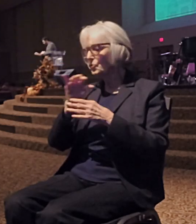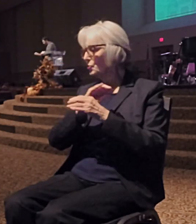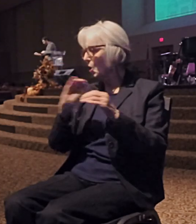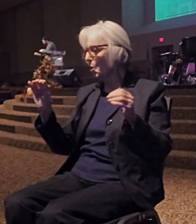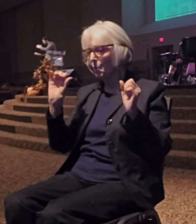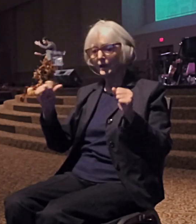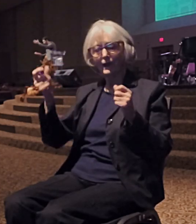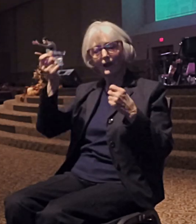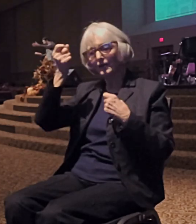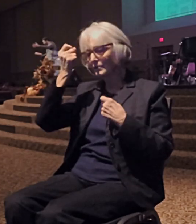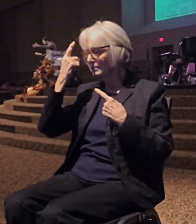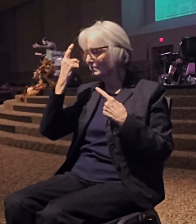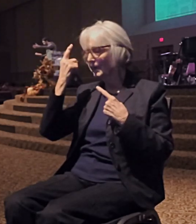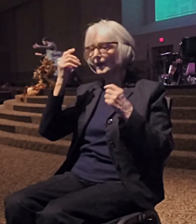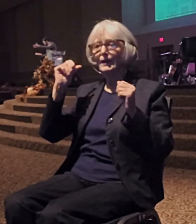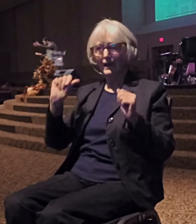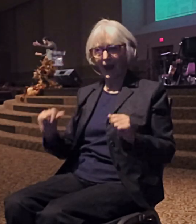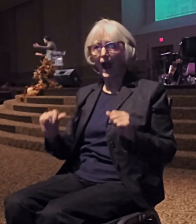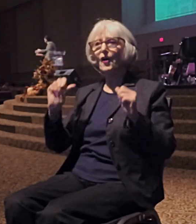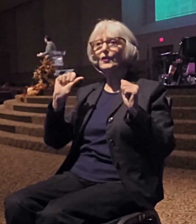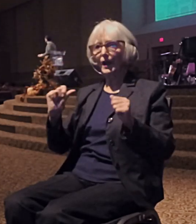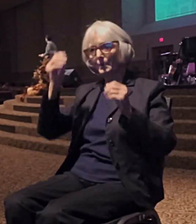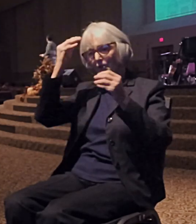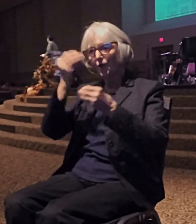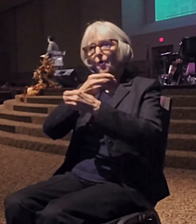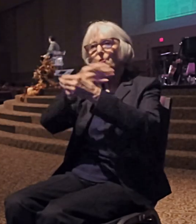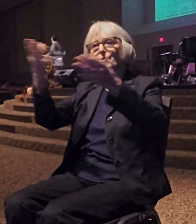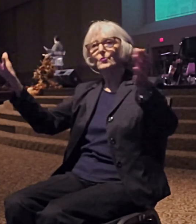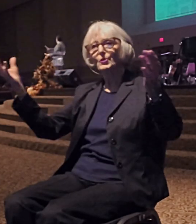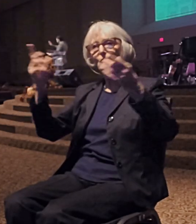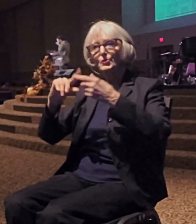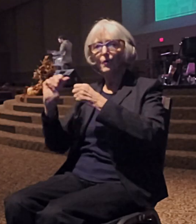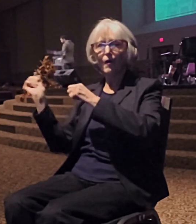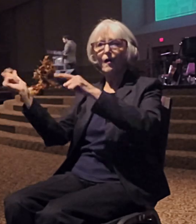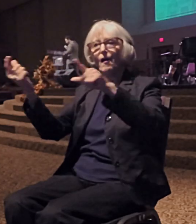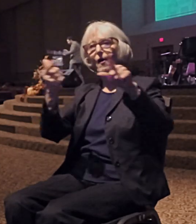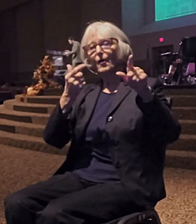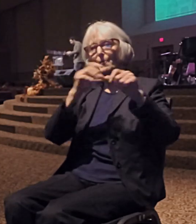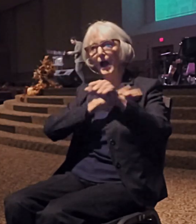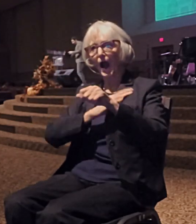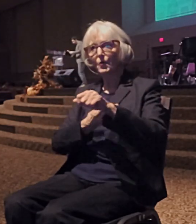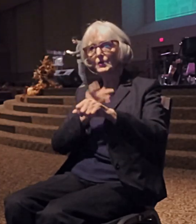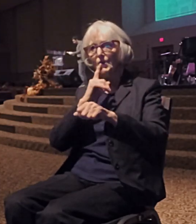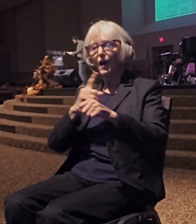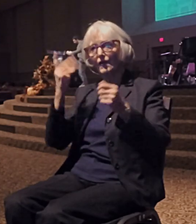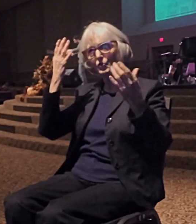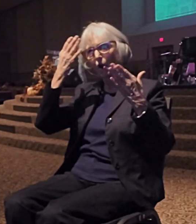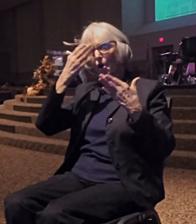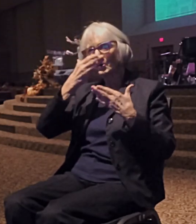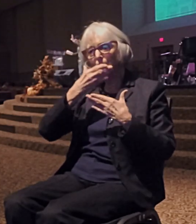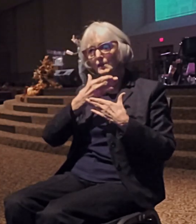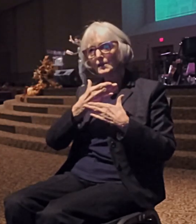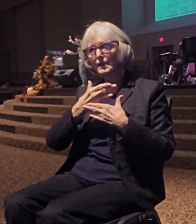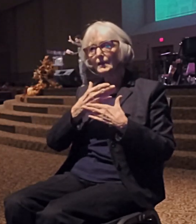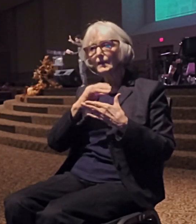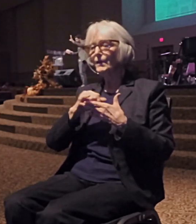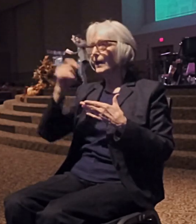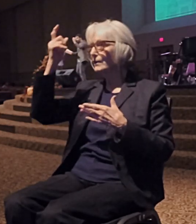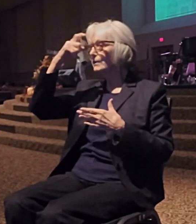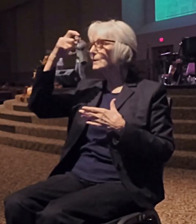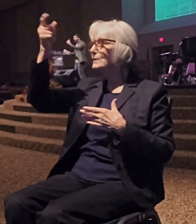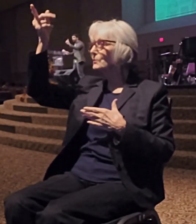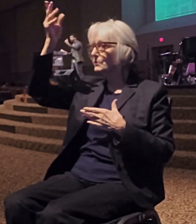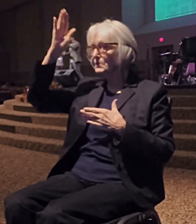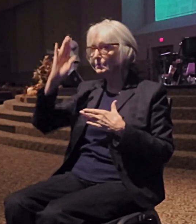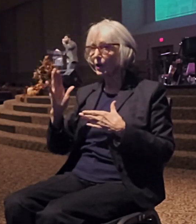can fathom, might now be made known to the rulers and authorities, to all the powers of darkness, that the wisdom of God might be